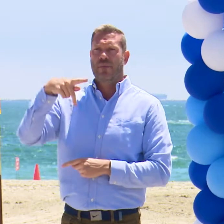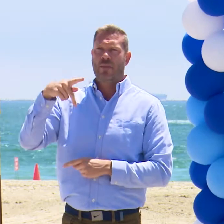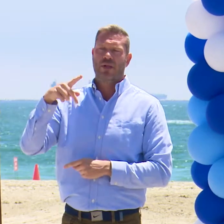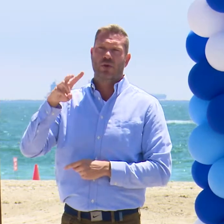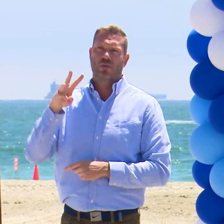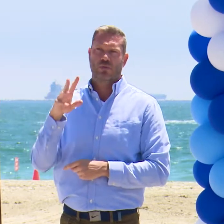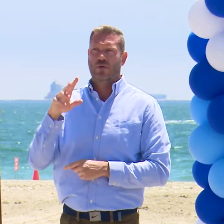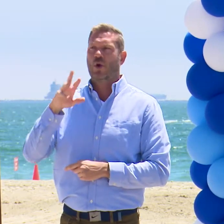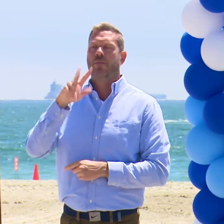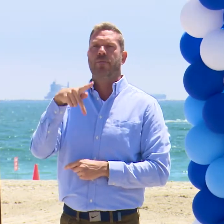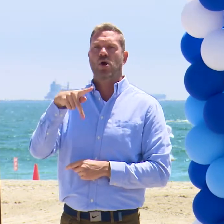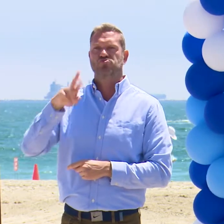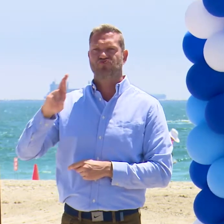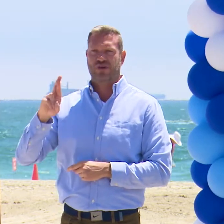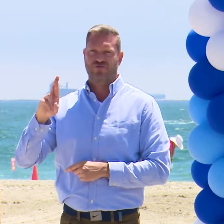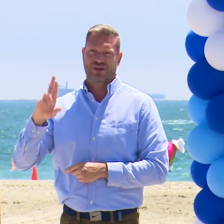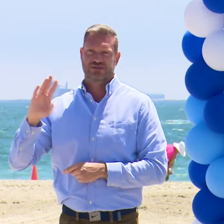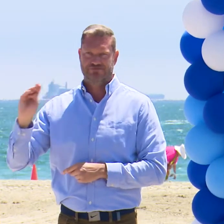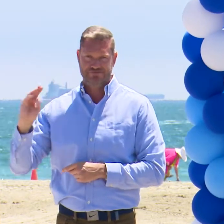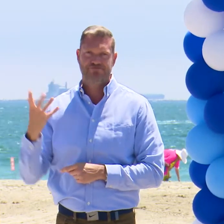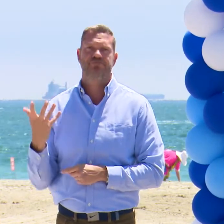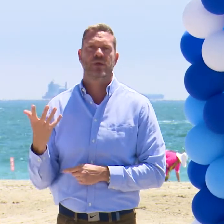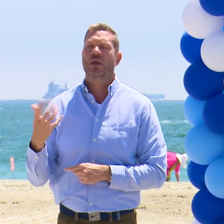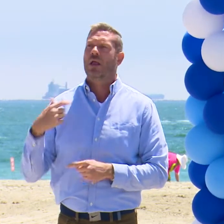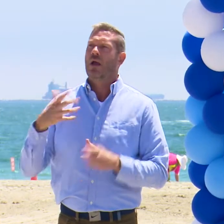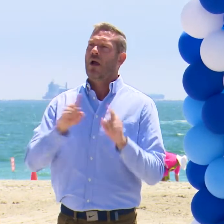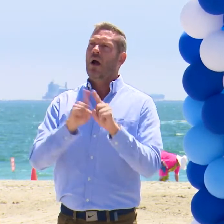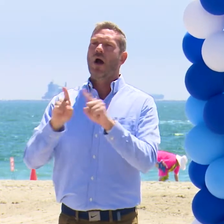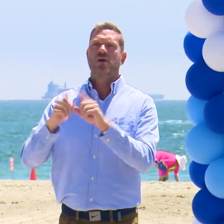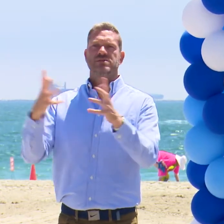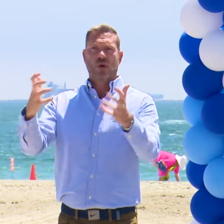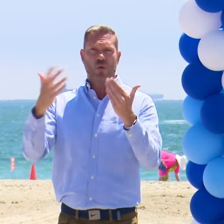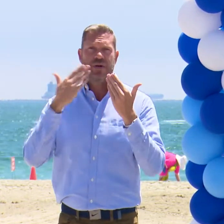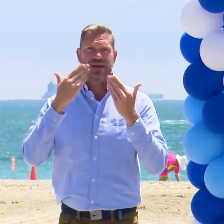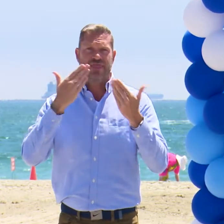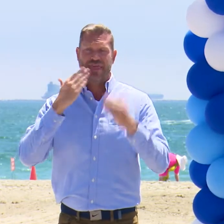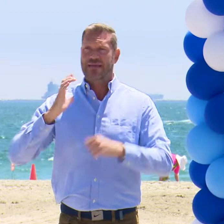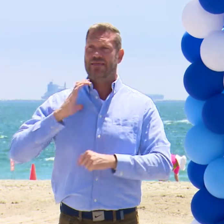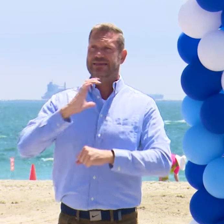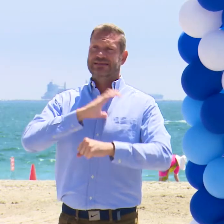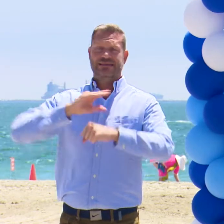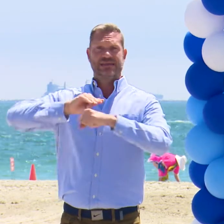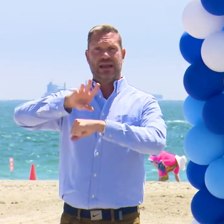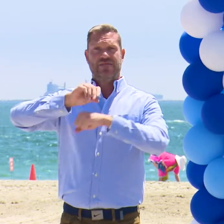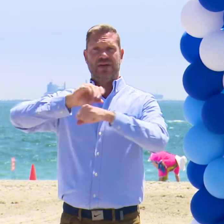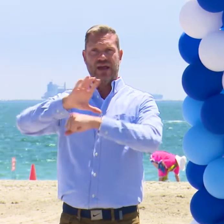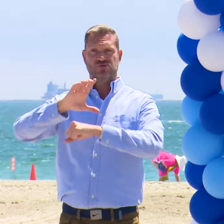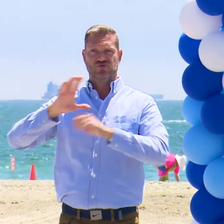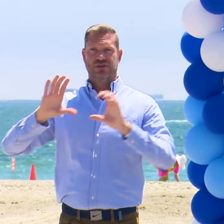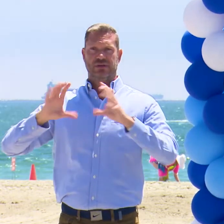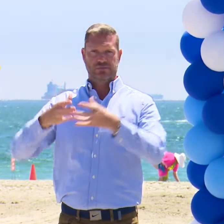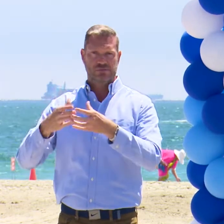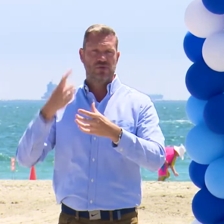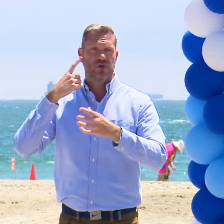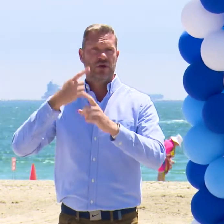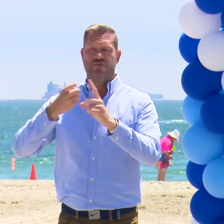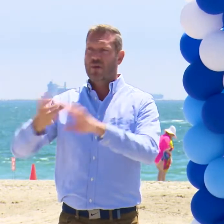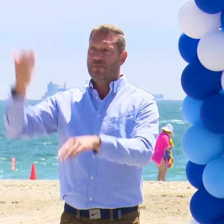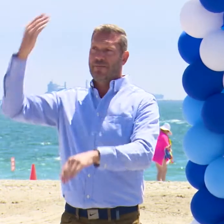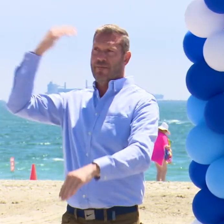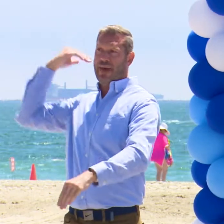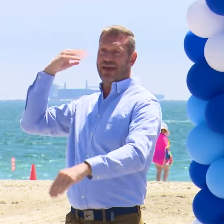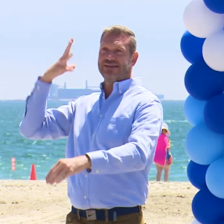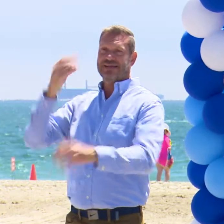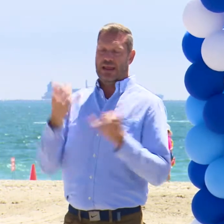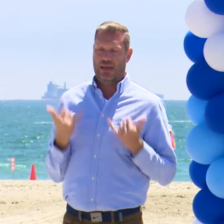most importantly, I want to thank the Citizens Advisory Commission on Disabilities, past and present, for planting